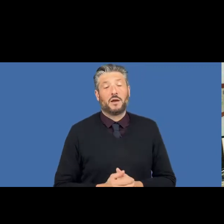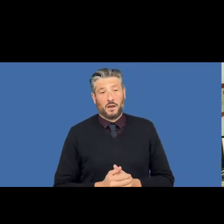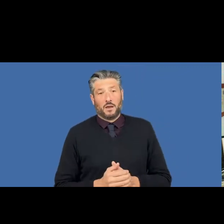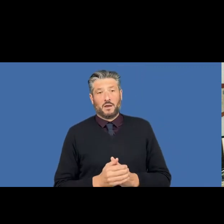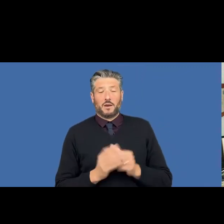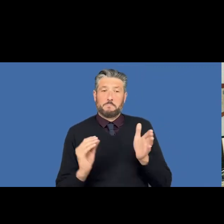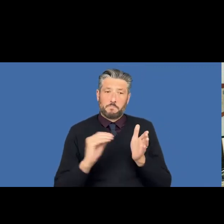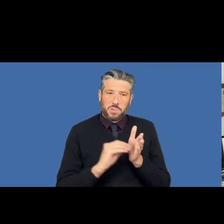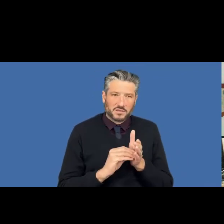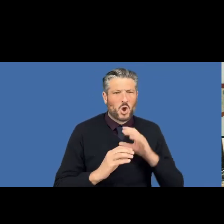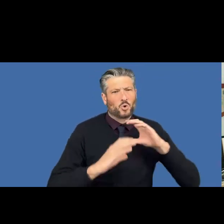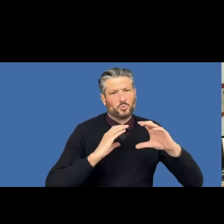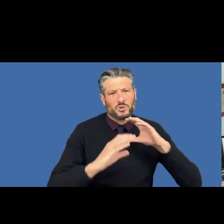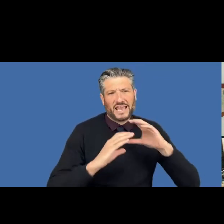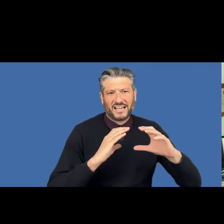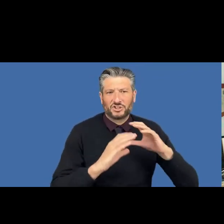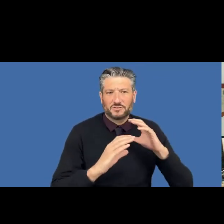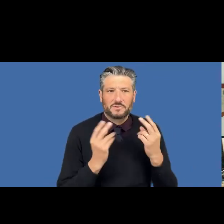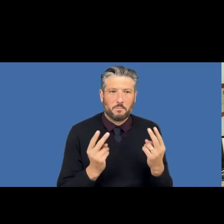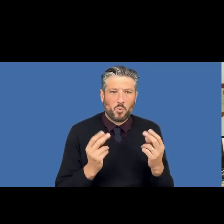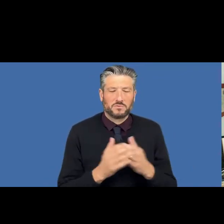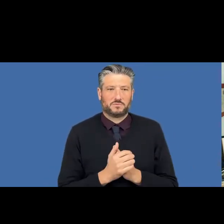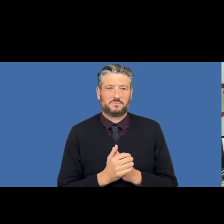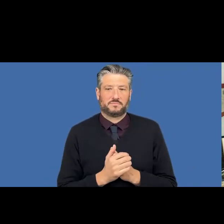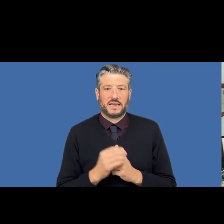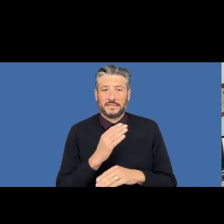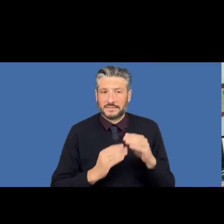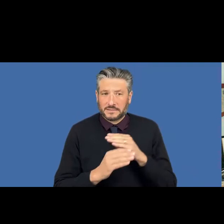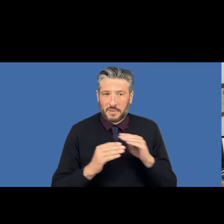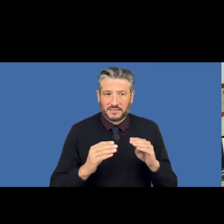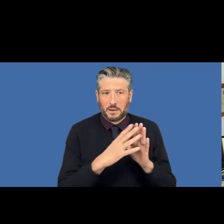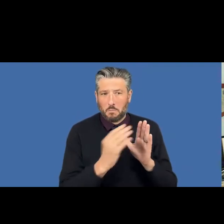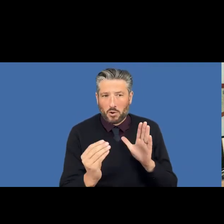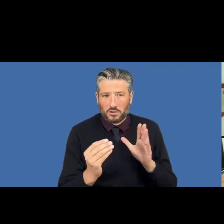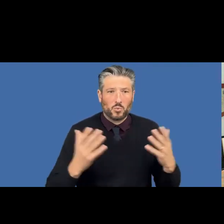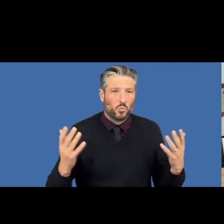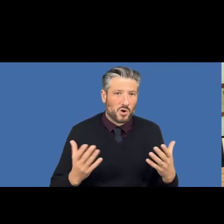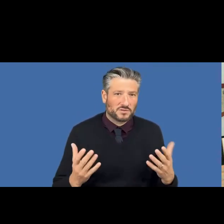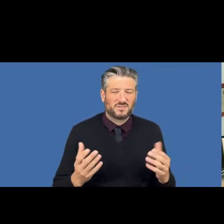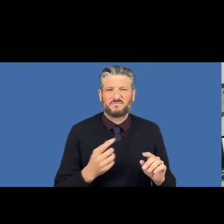of the model of disability that we apply. And we've chosen to take the